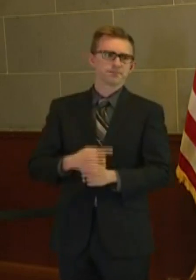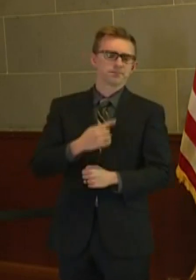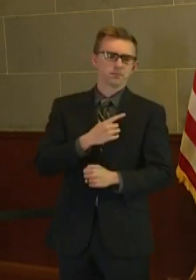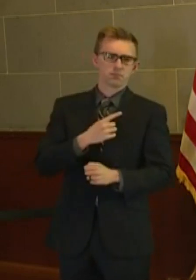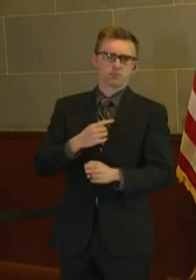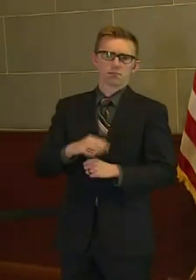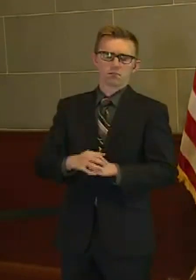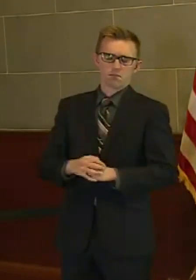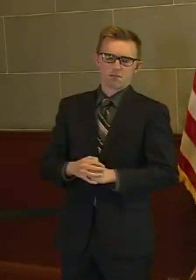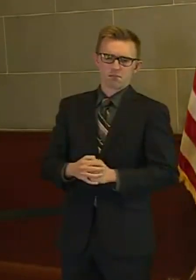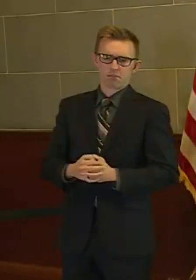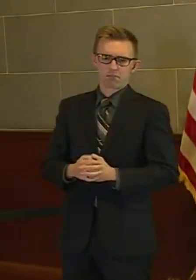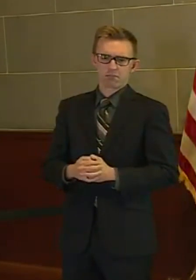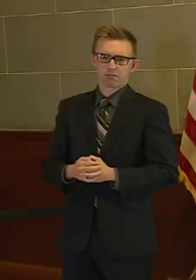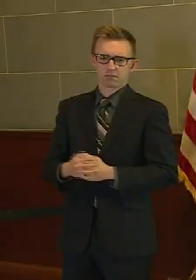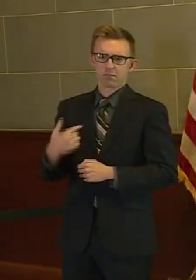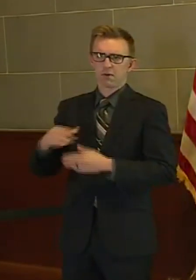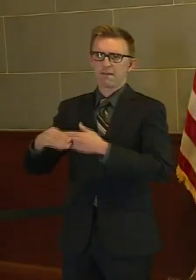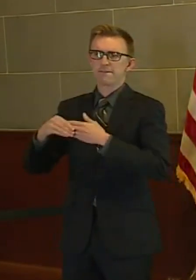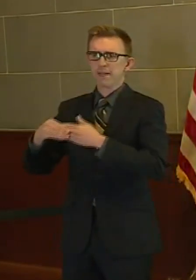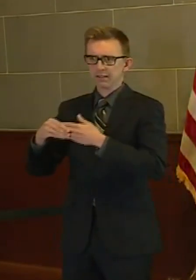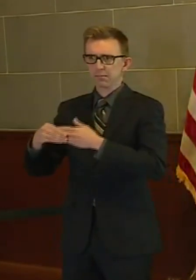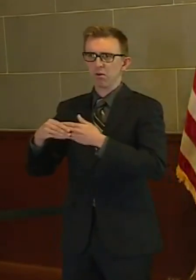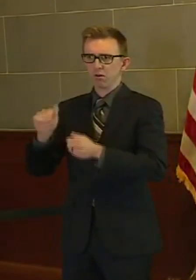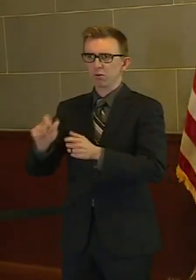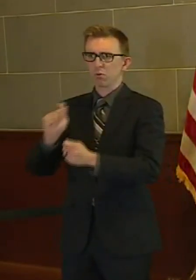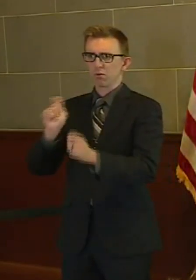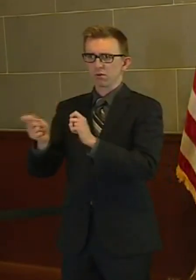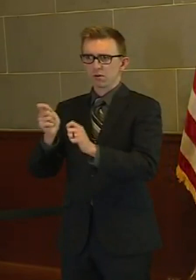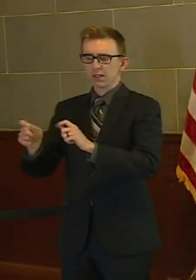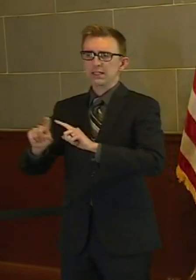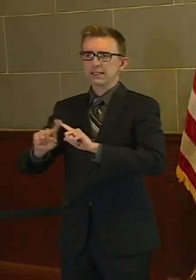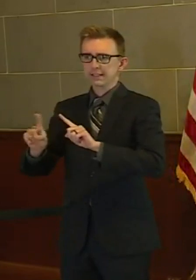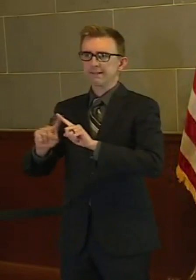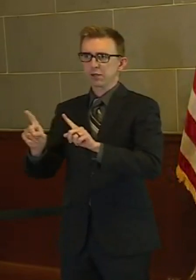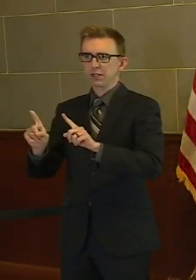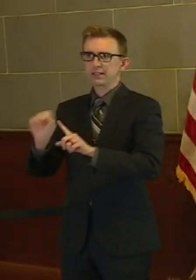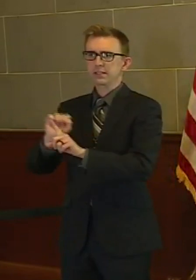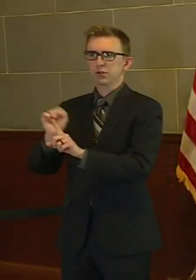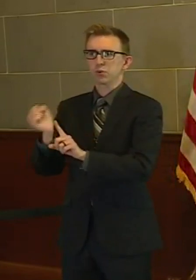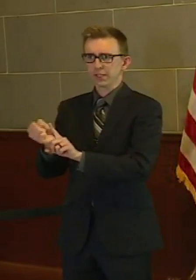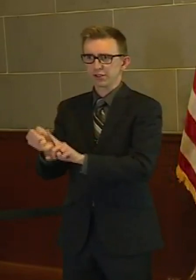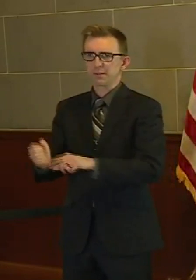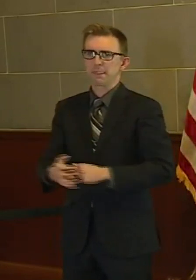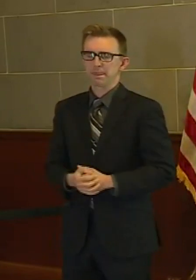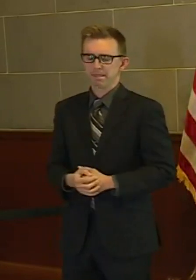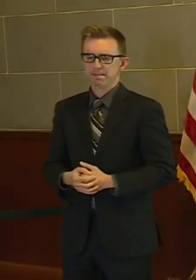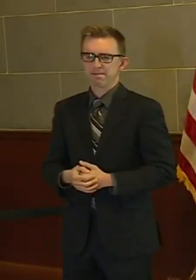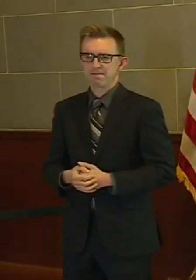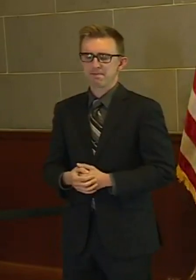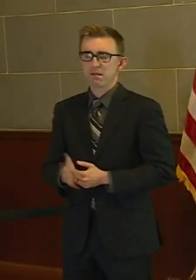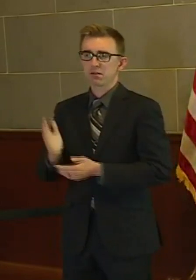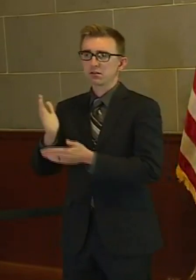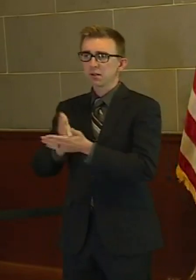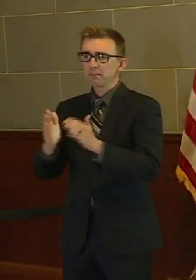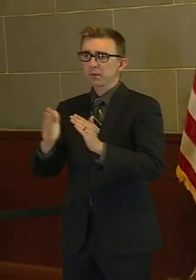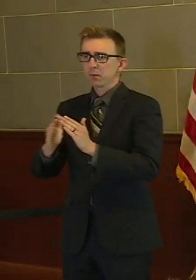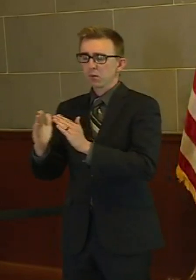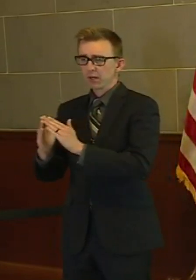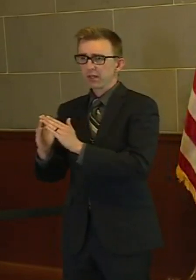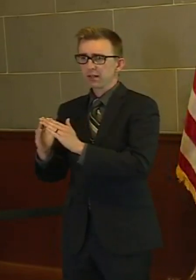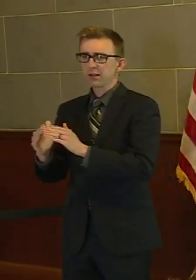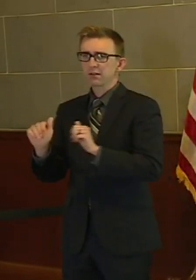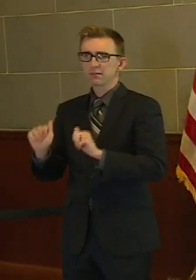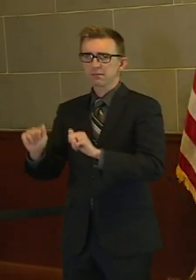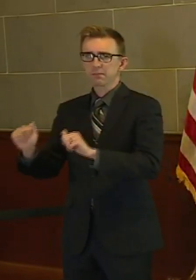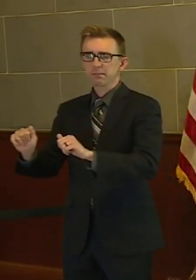deliberate process and is flexible to adapt to different situations. Some communities may